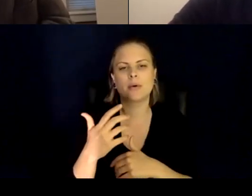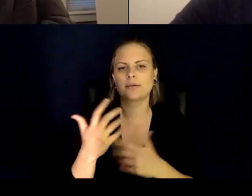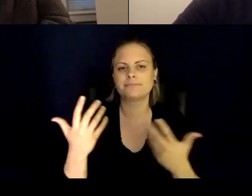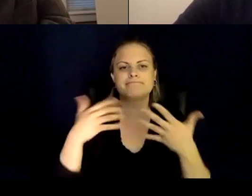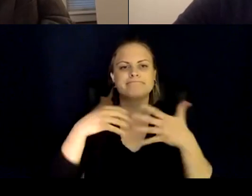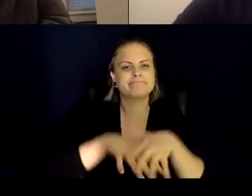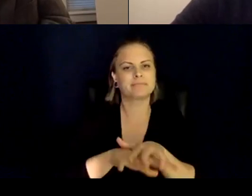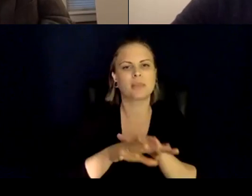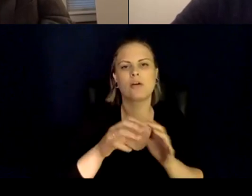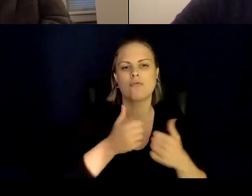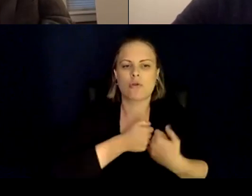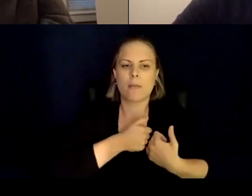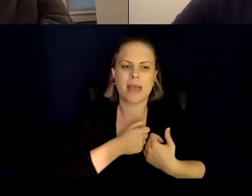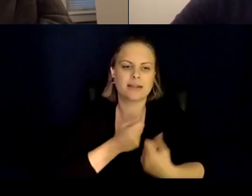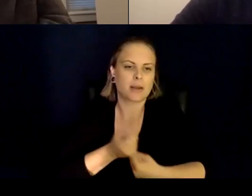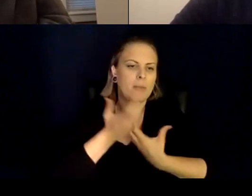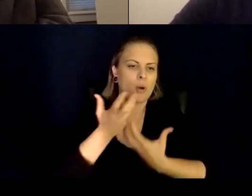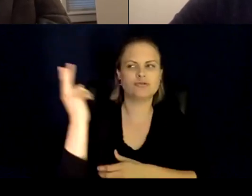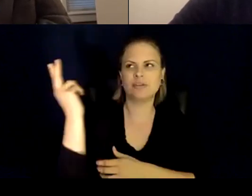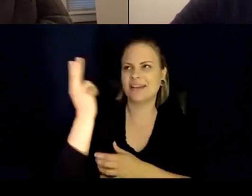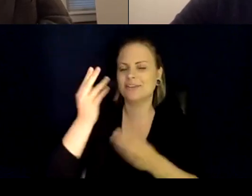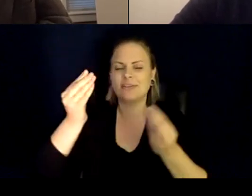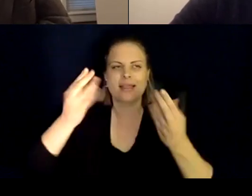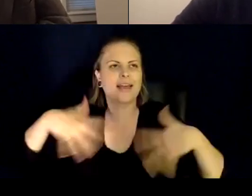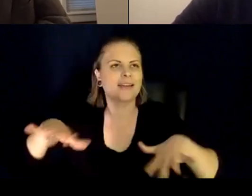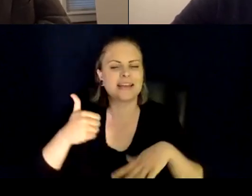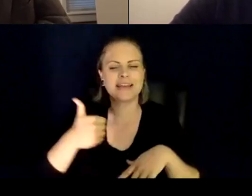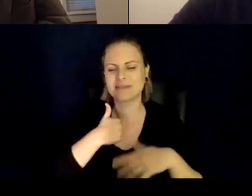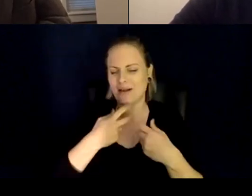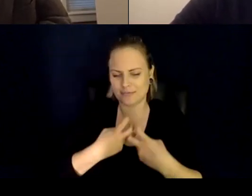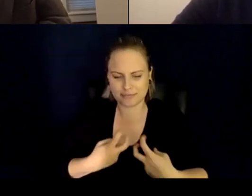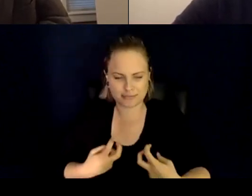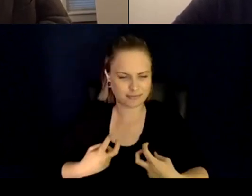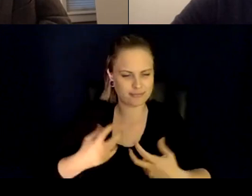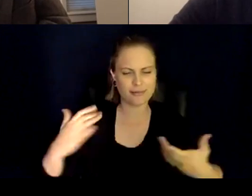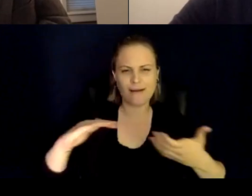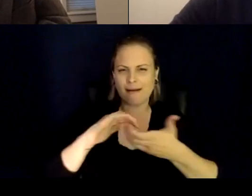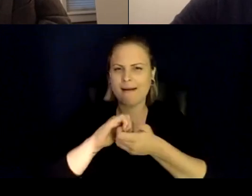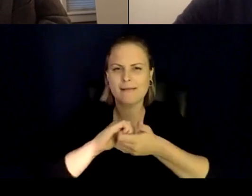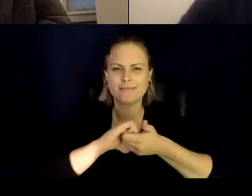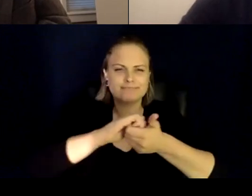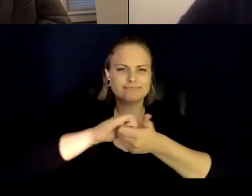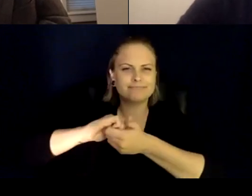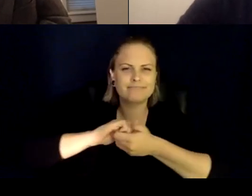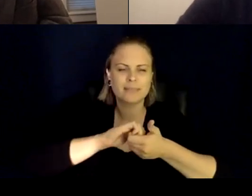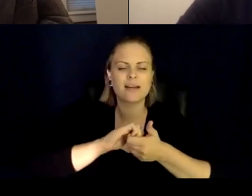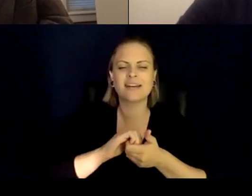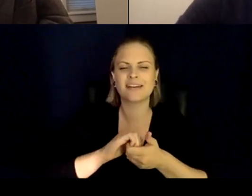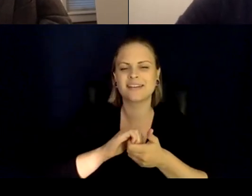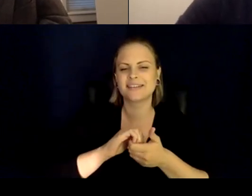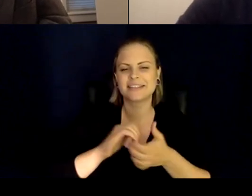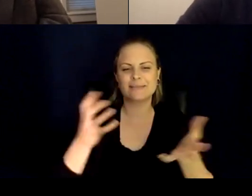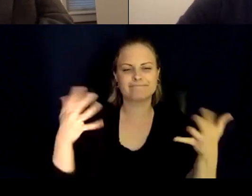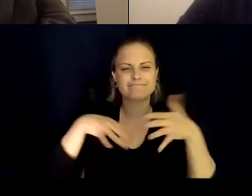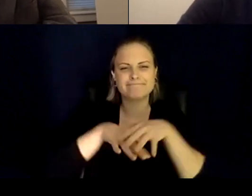romantic poetry and history and landscape and self-reflection and camaraderie that the Kiplin Hall